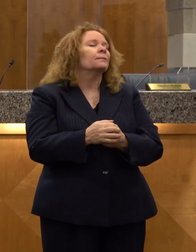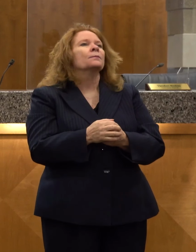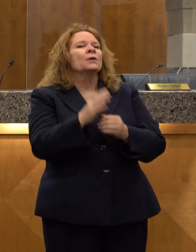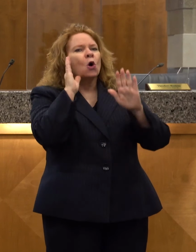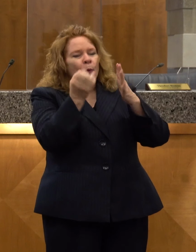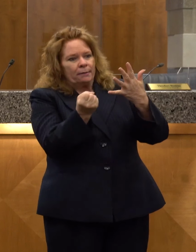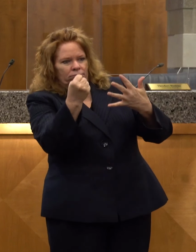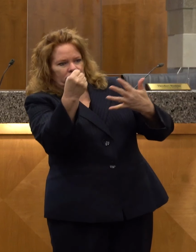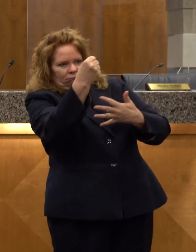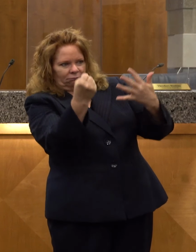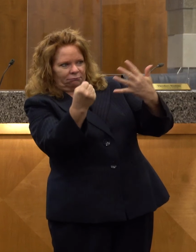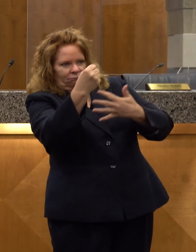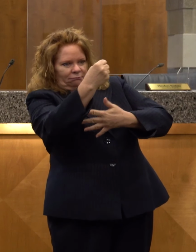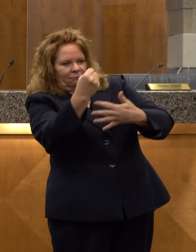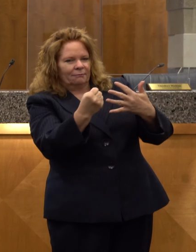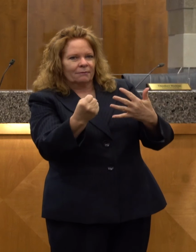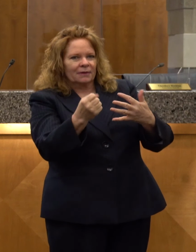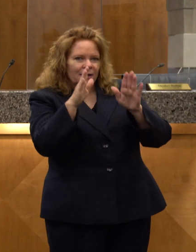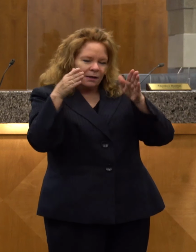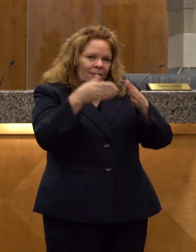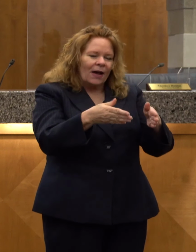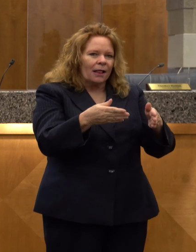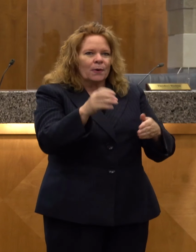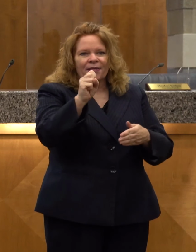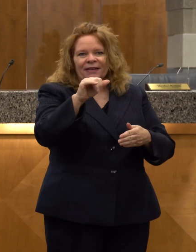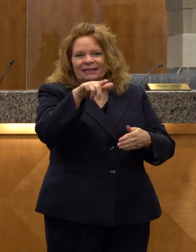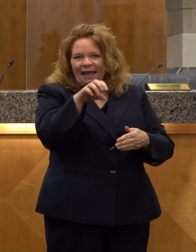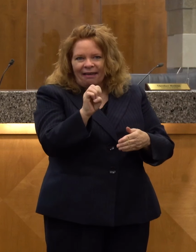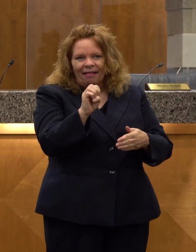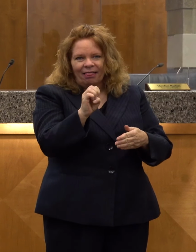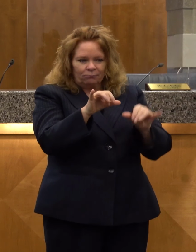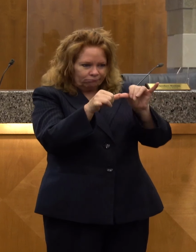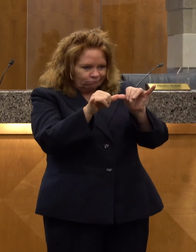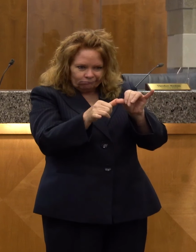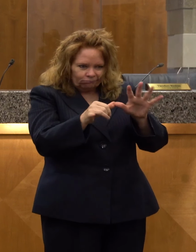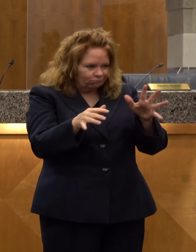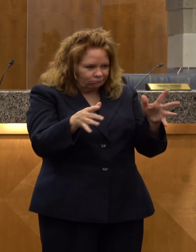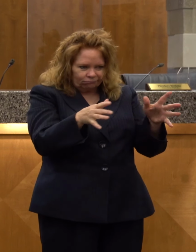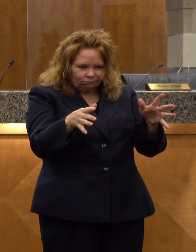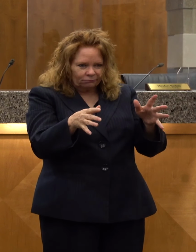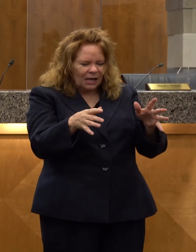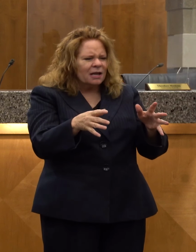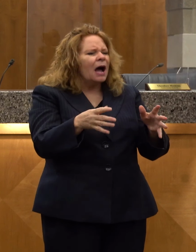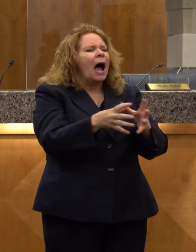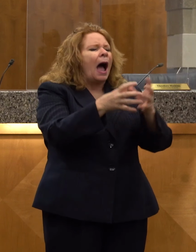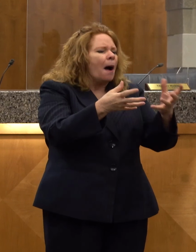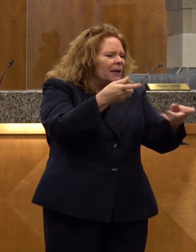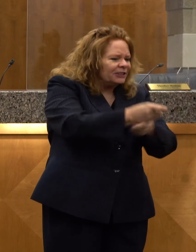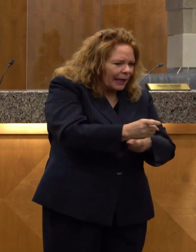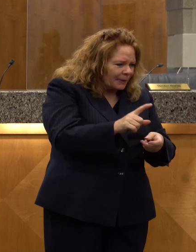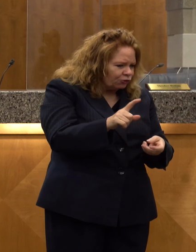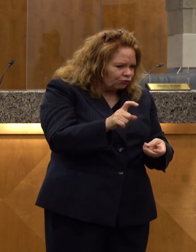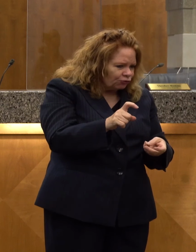St. Louis County based on a scale to assess the damage of the road, and then